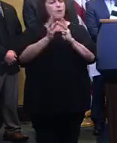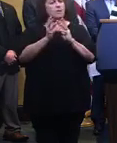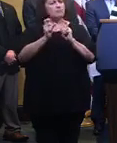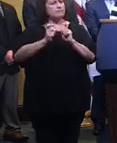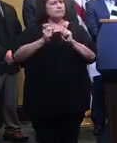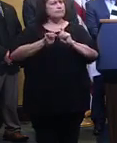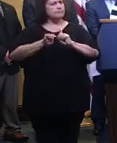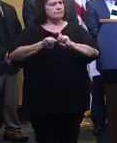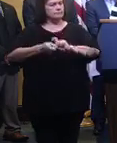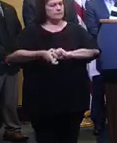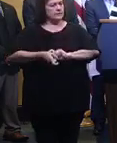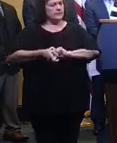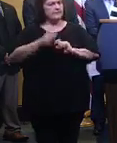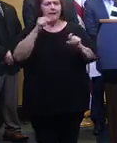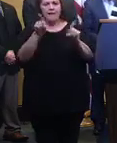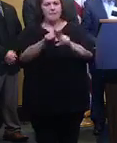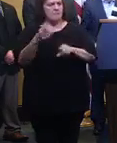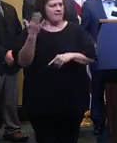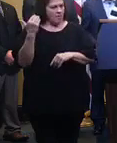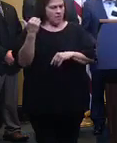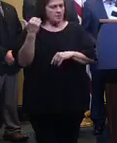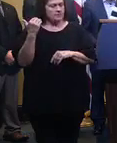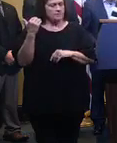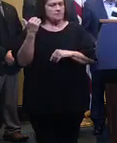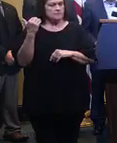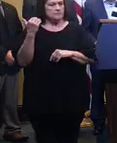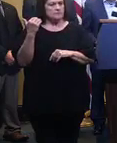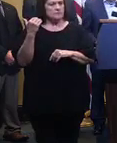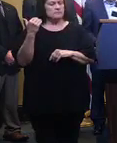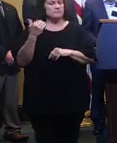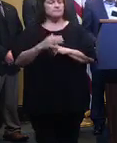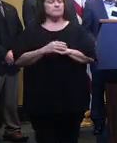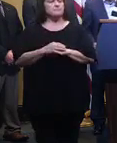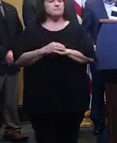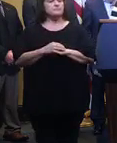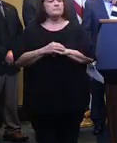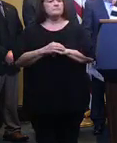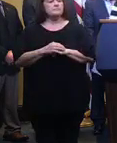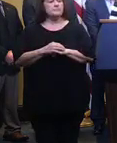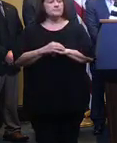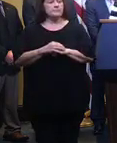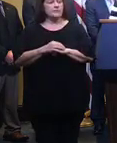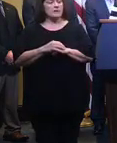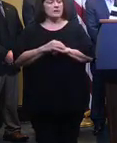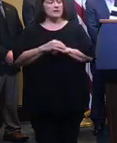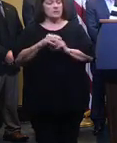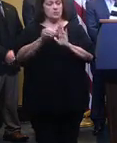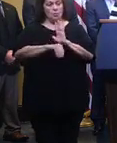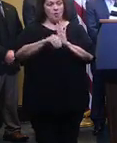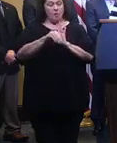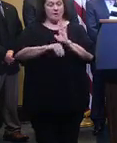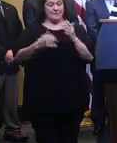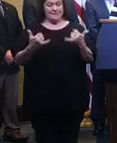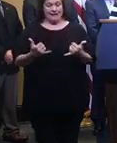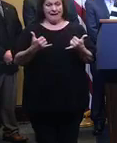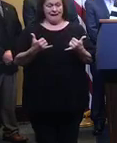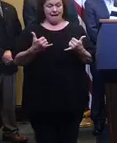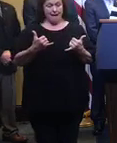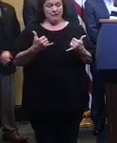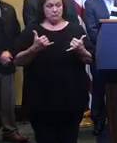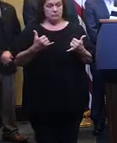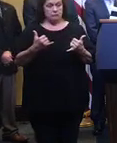And you can see them. We've been experiencing these rainfalls. New Orleans is the third rainiest